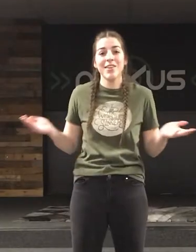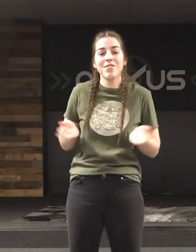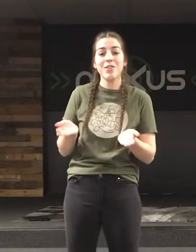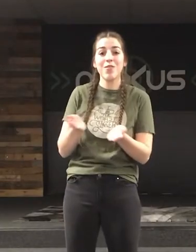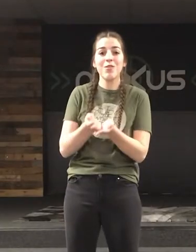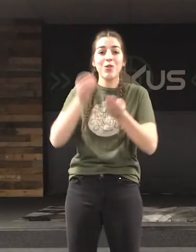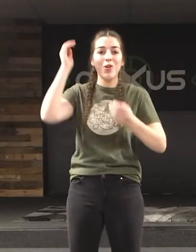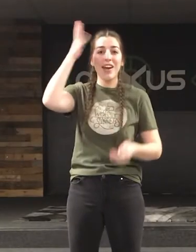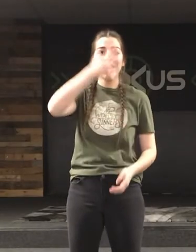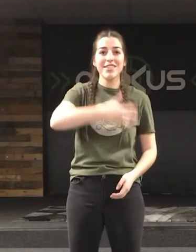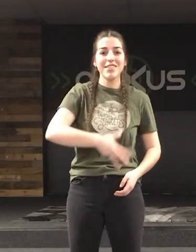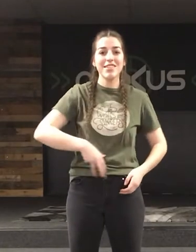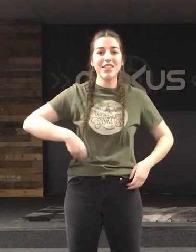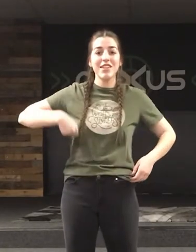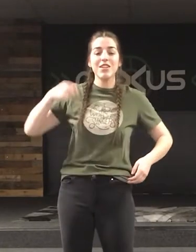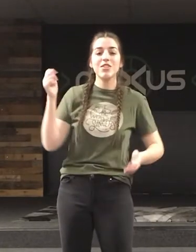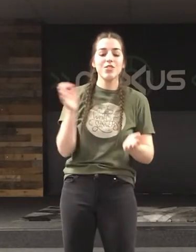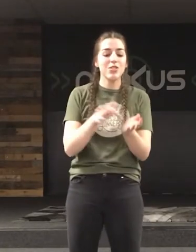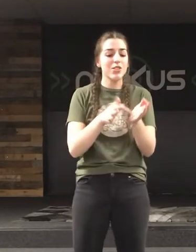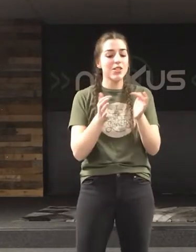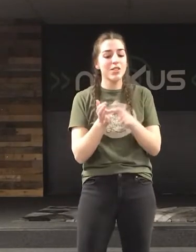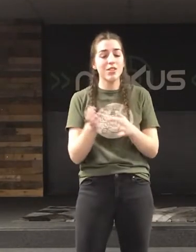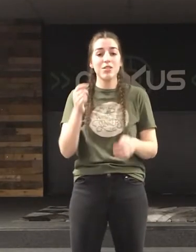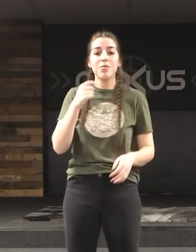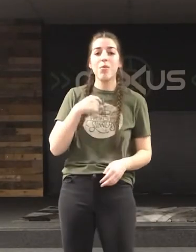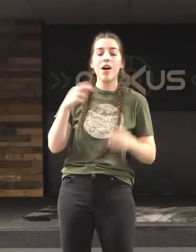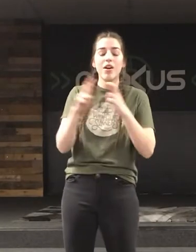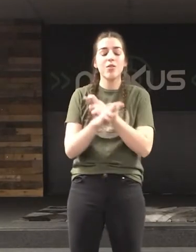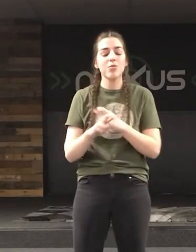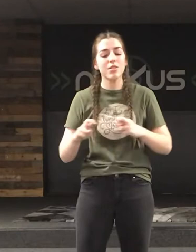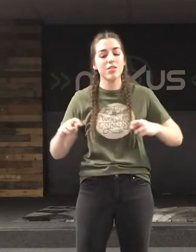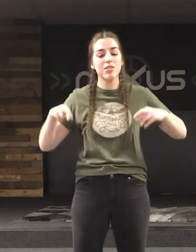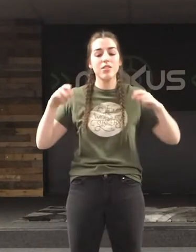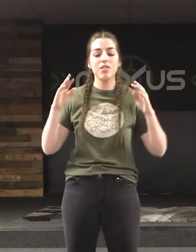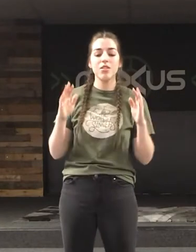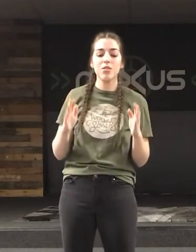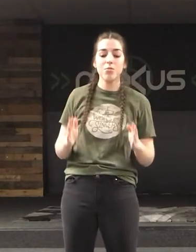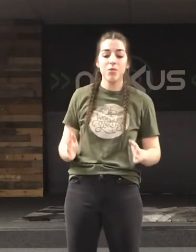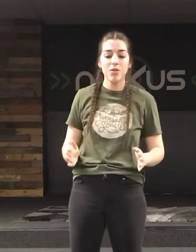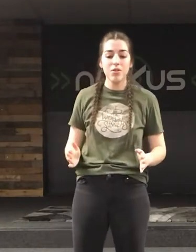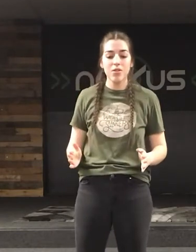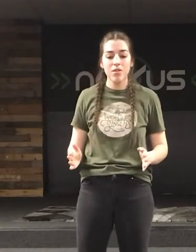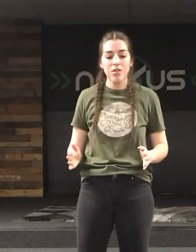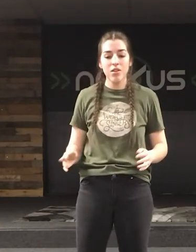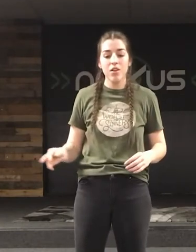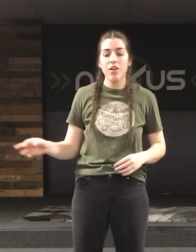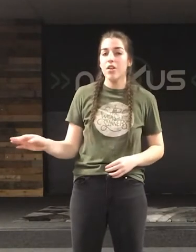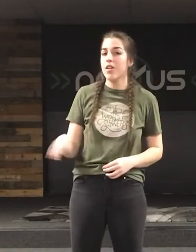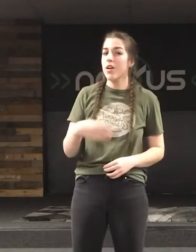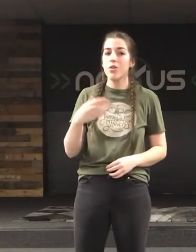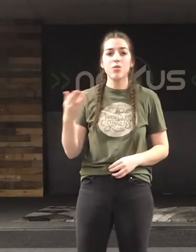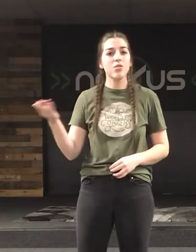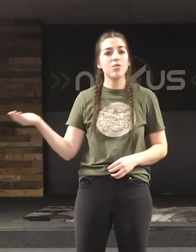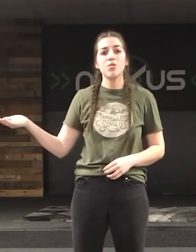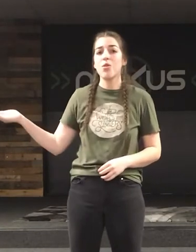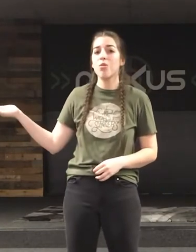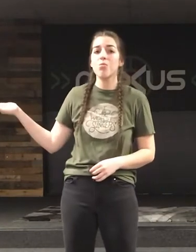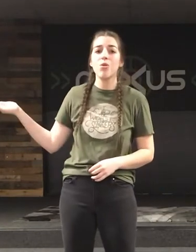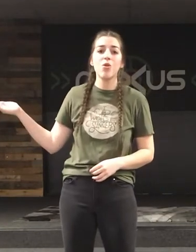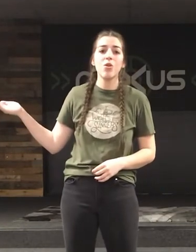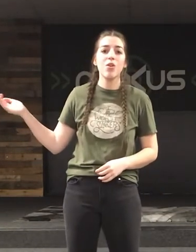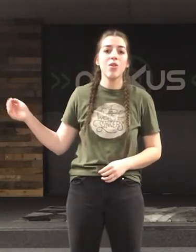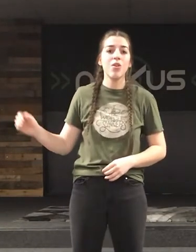What gift of grace is Jesus my Redeemer? There is